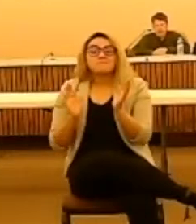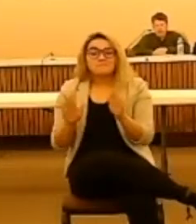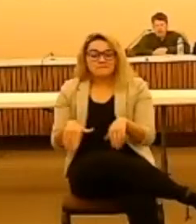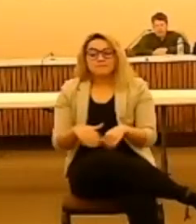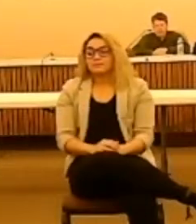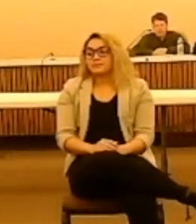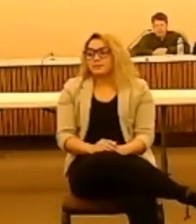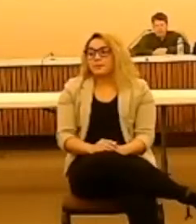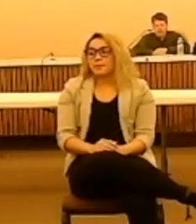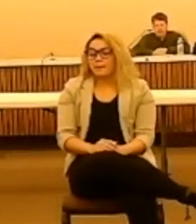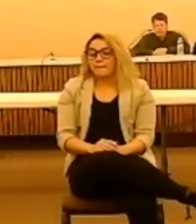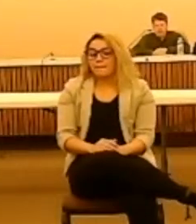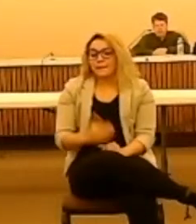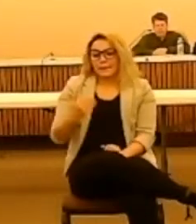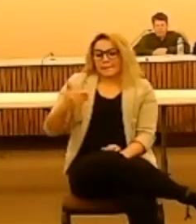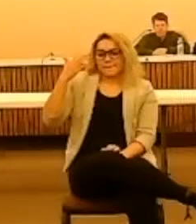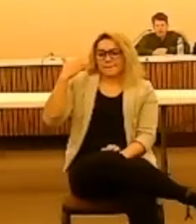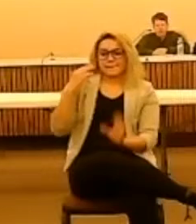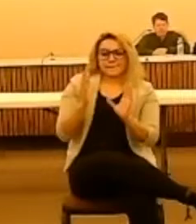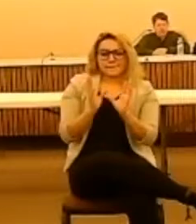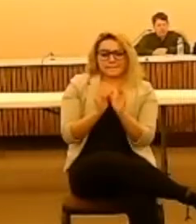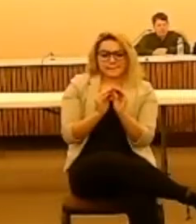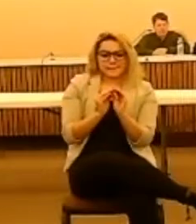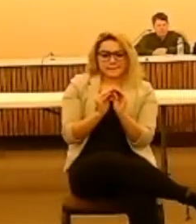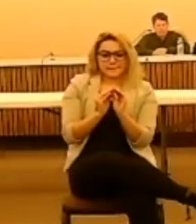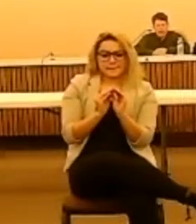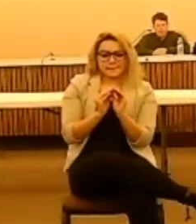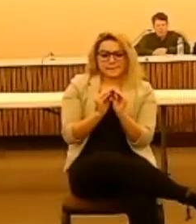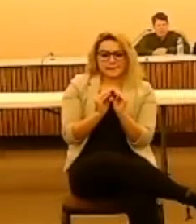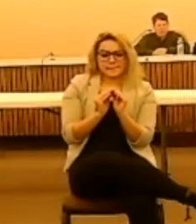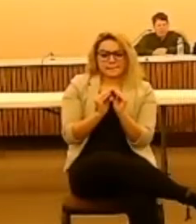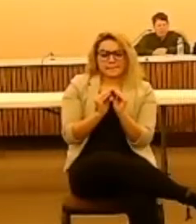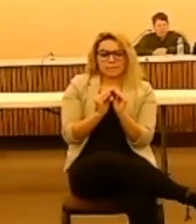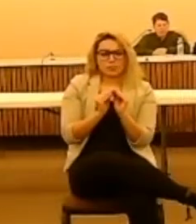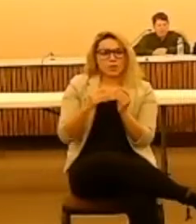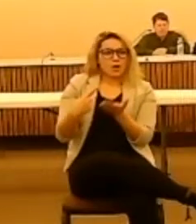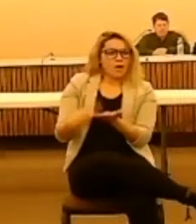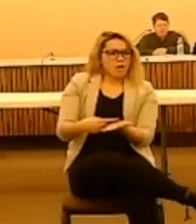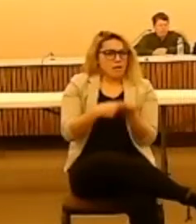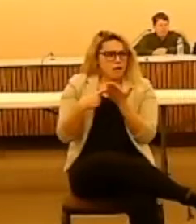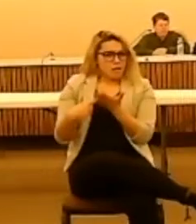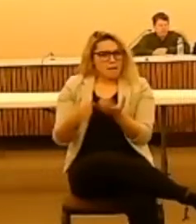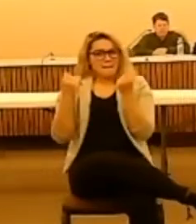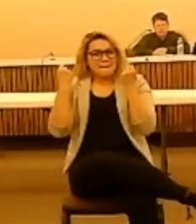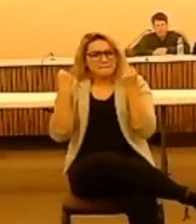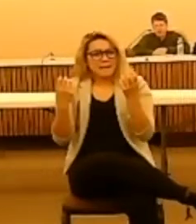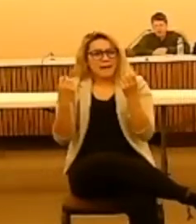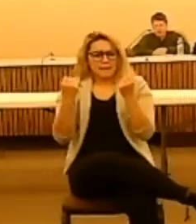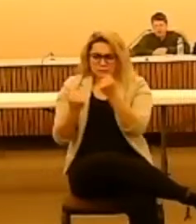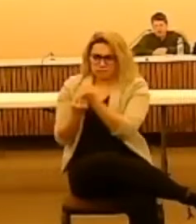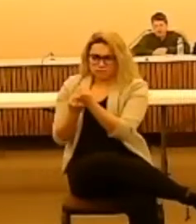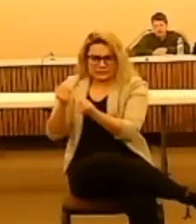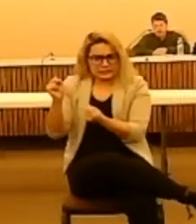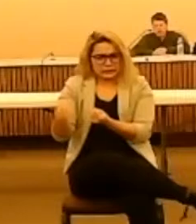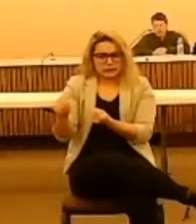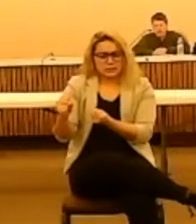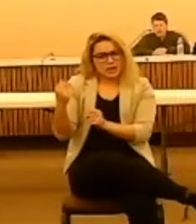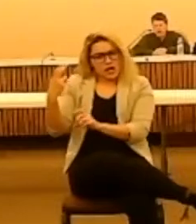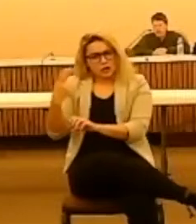I do know at a previous meeting when we were talking about this, there were a lot of people in favor of it, especially those in the historic site